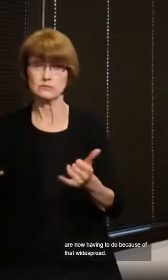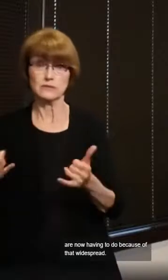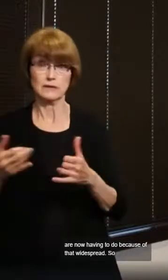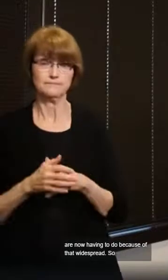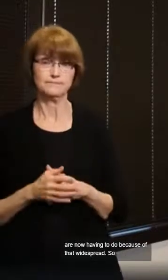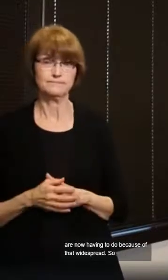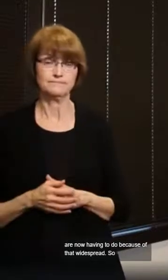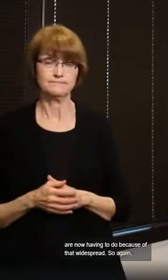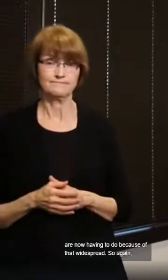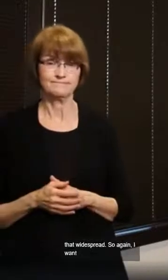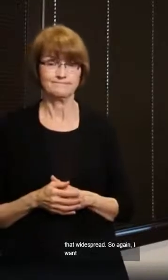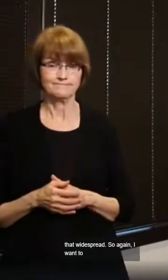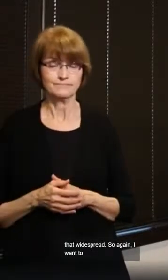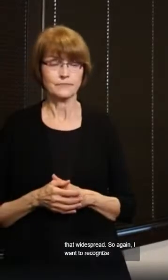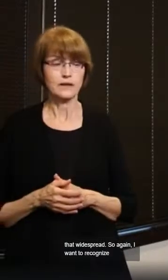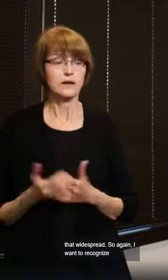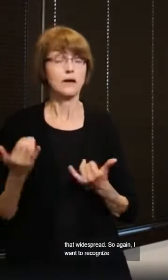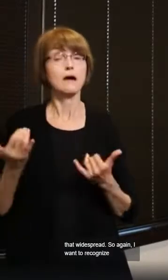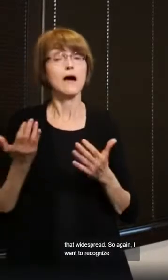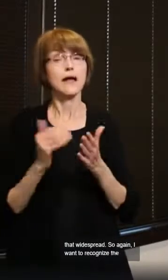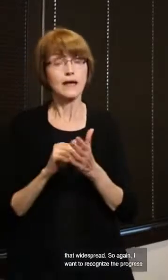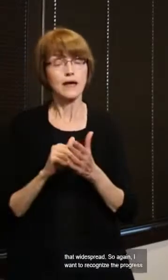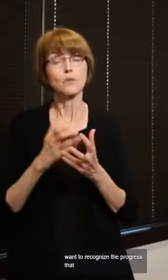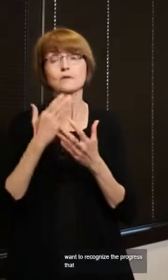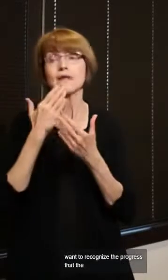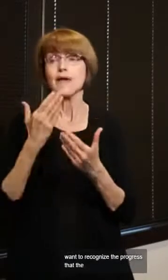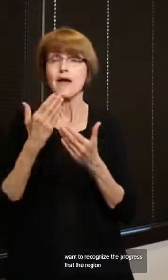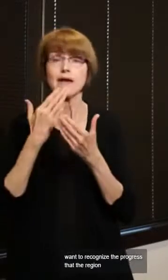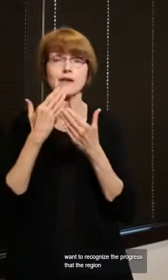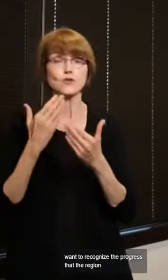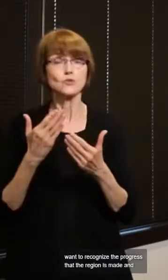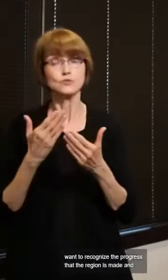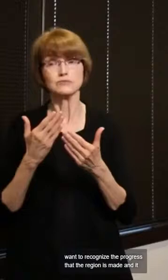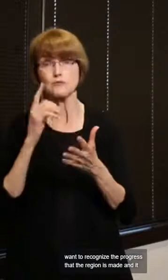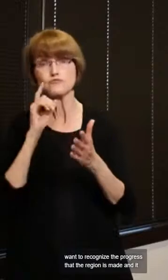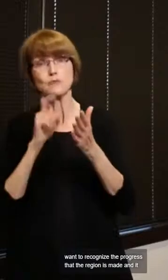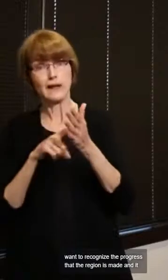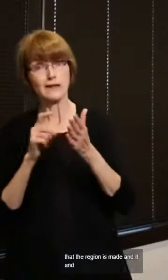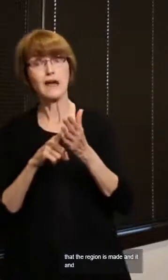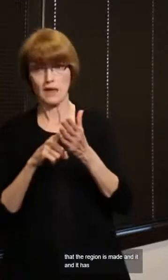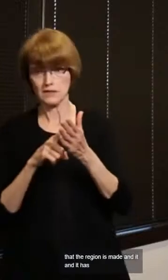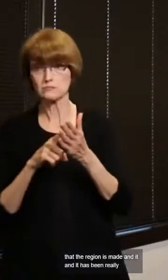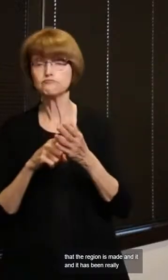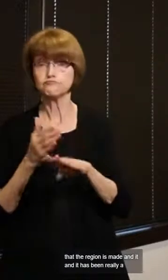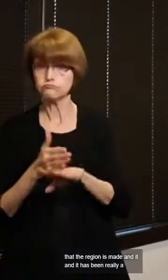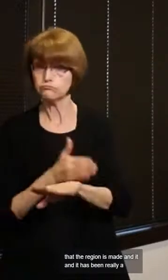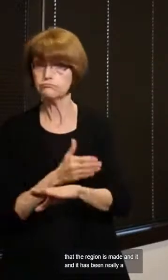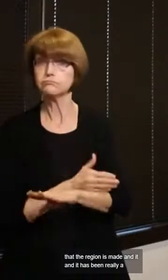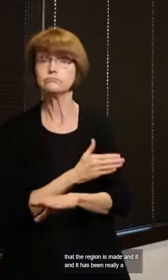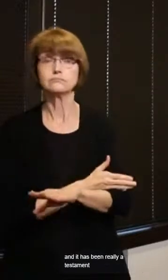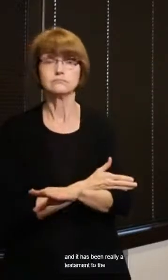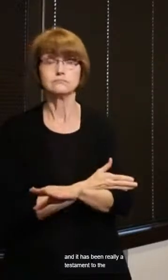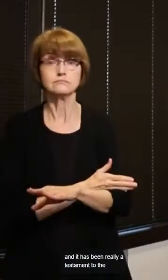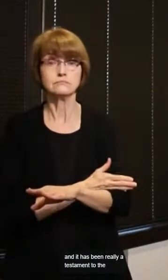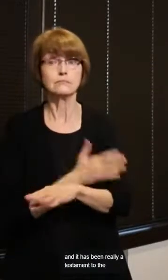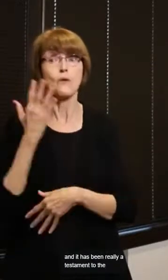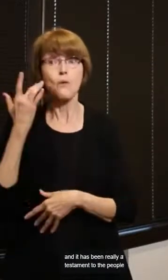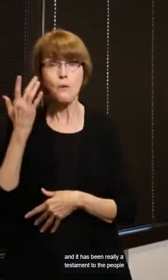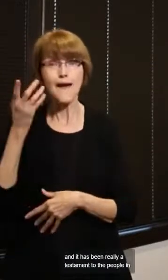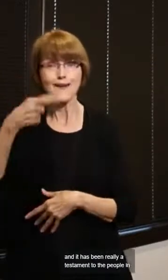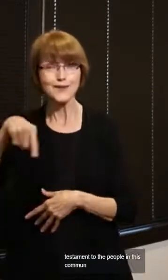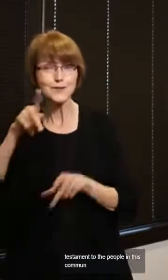So again, I want to recognize the progress that the region has made, and it has been really a testament to the people in this